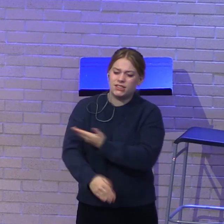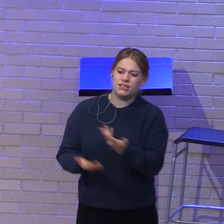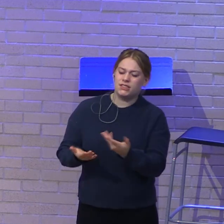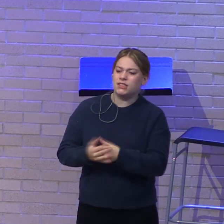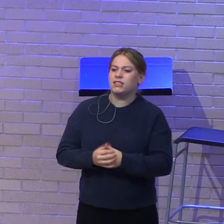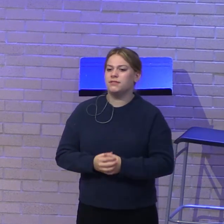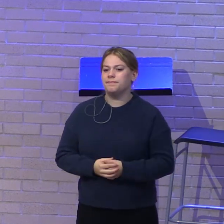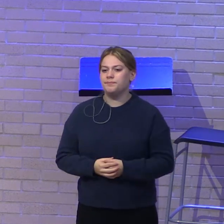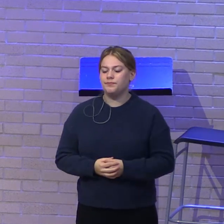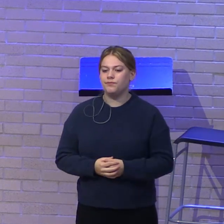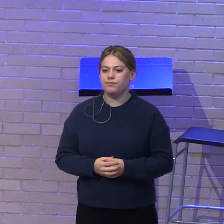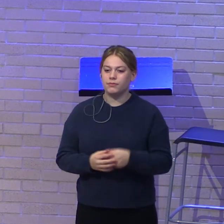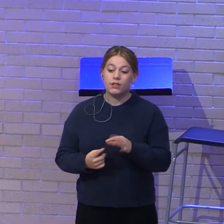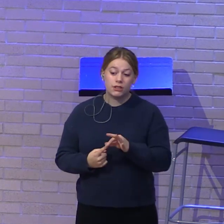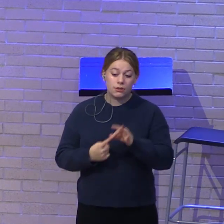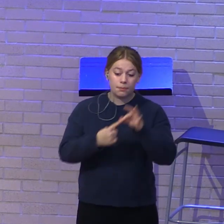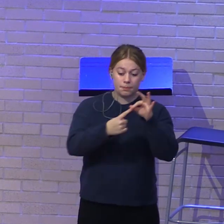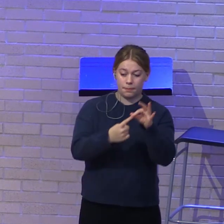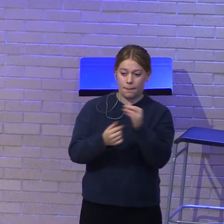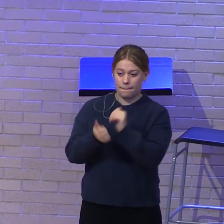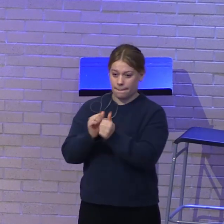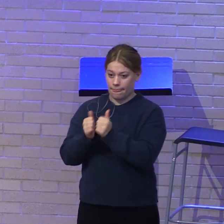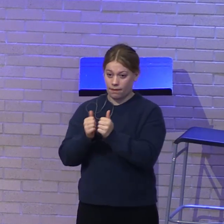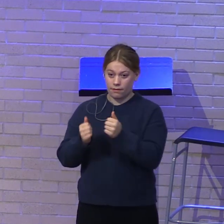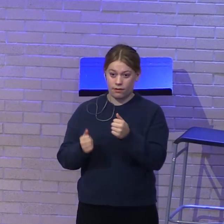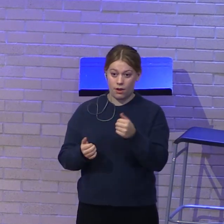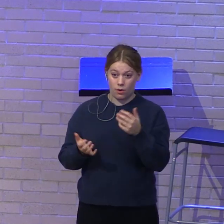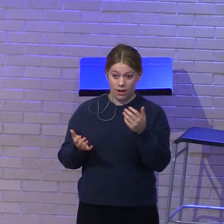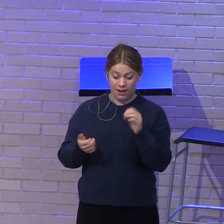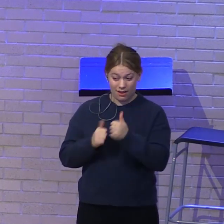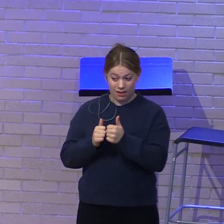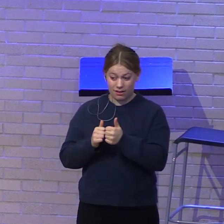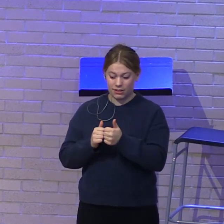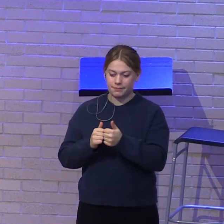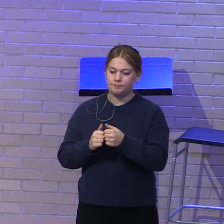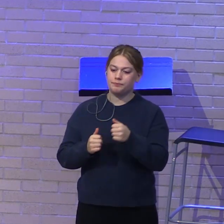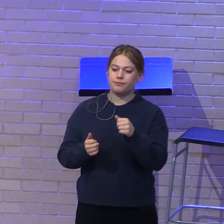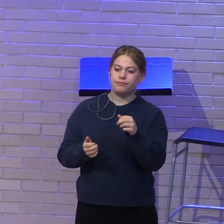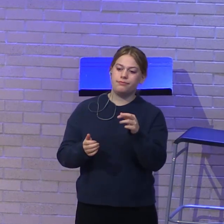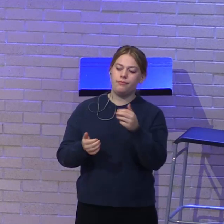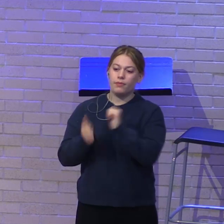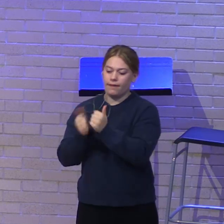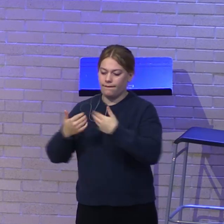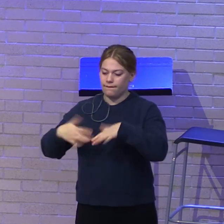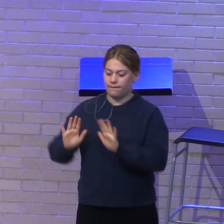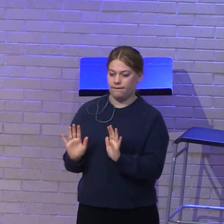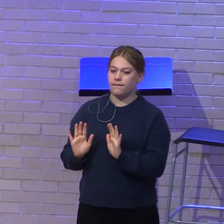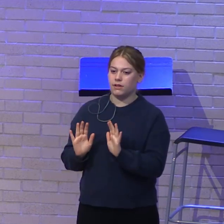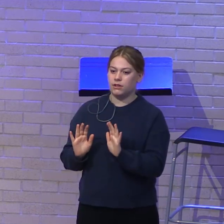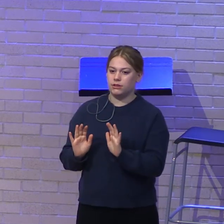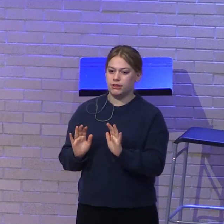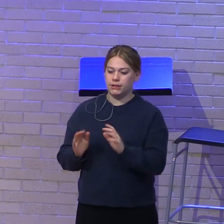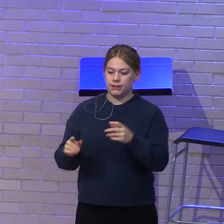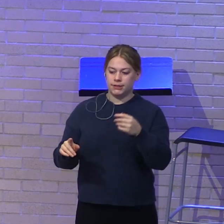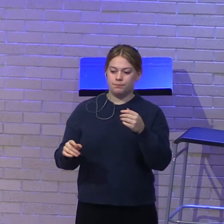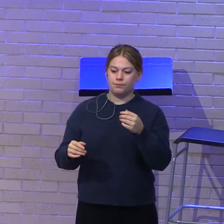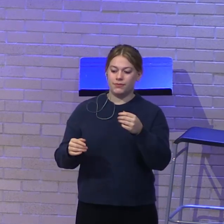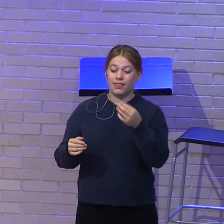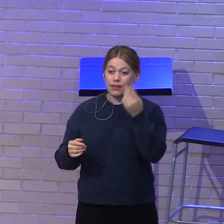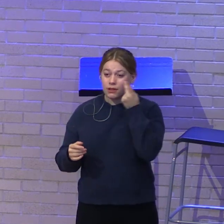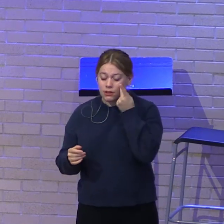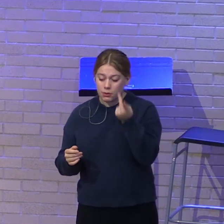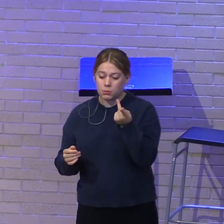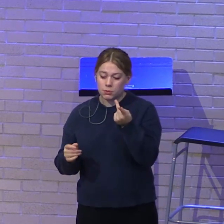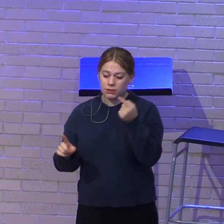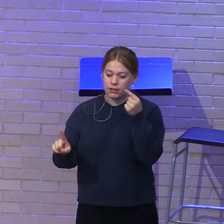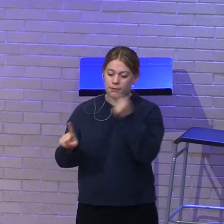So something unique about this meet is the race finishes and they don't post any team scores until you get to the award ceremony, because they want